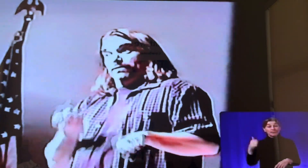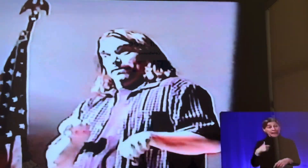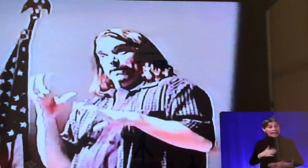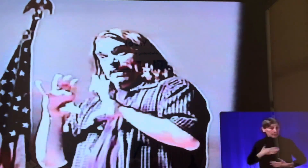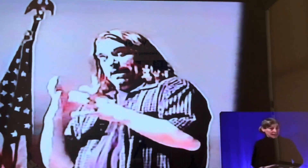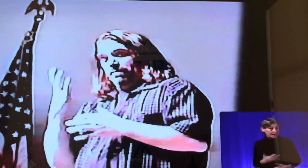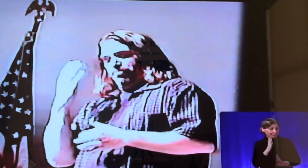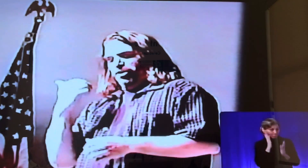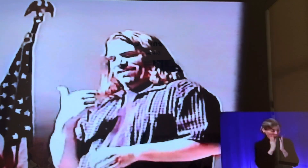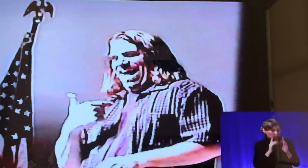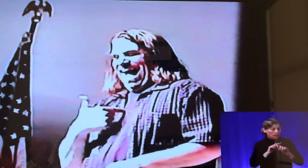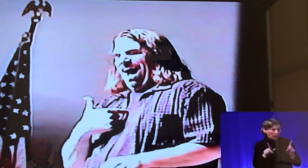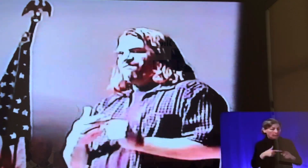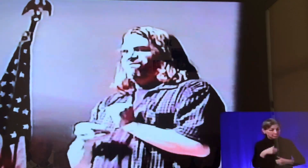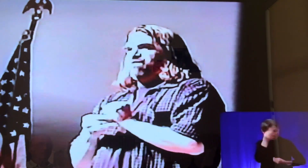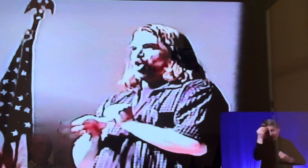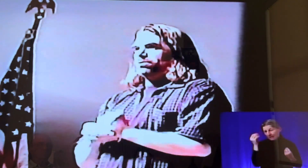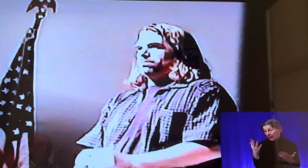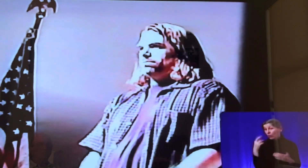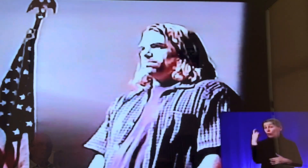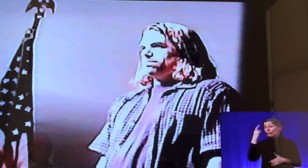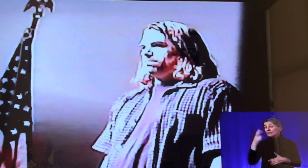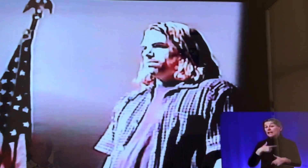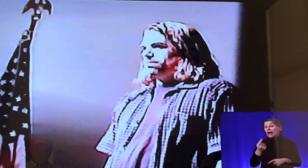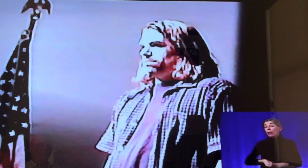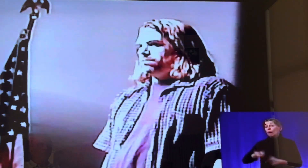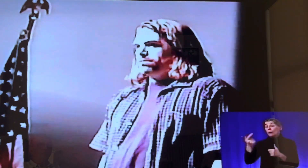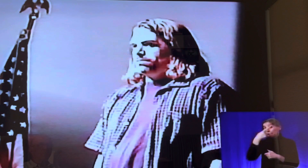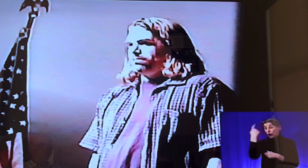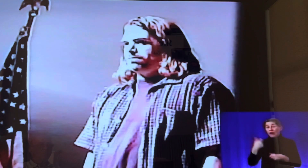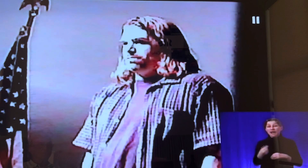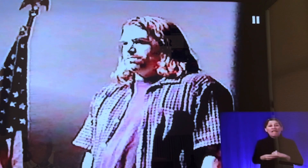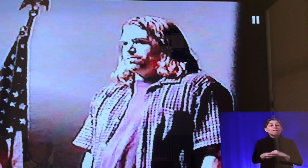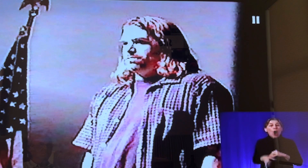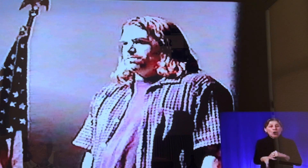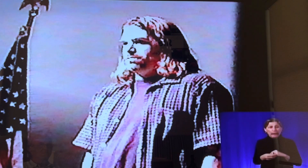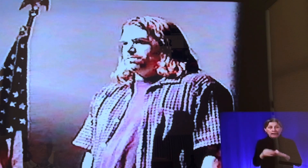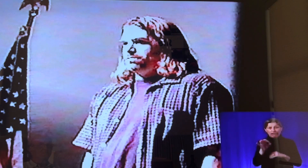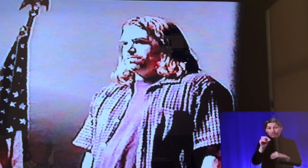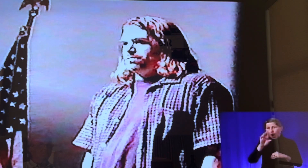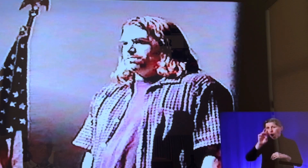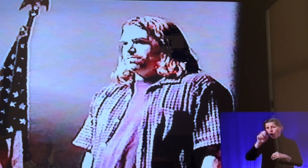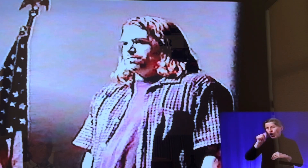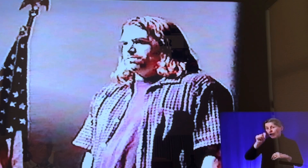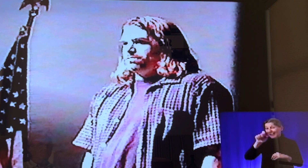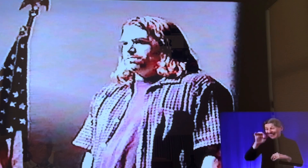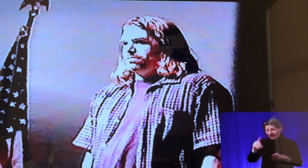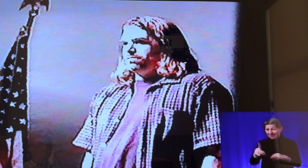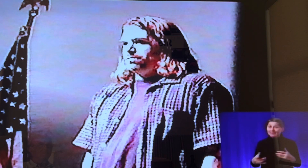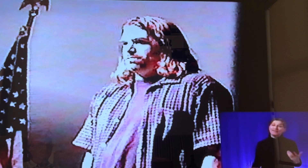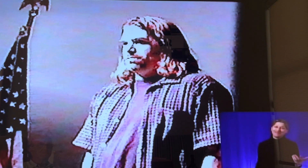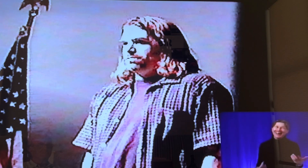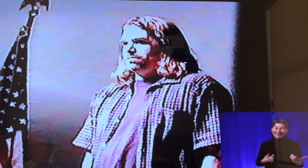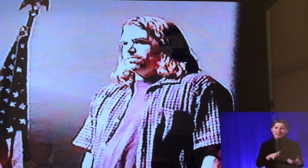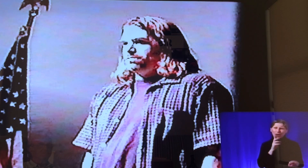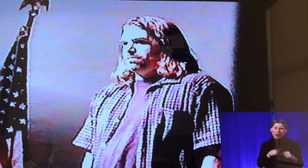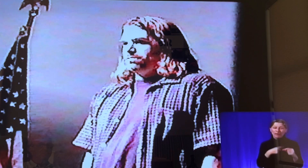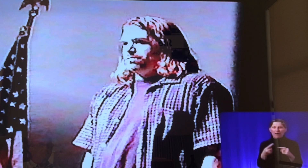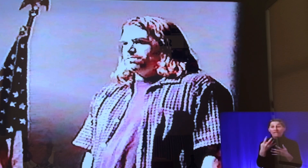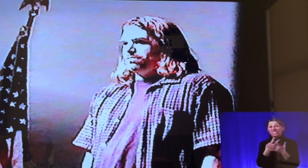embarrassing, but I'll tell you, the reason I got thrown out was because I farted. Let's talk about filters here.